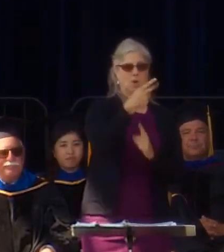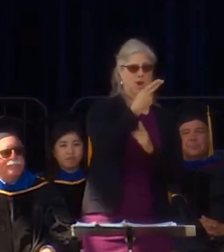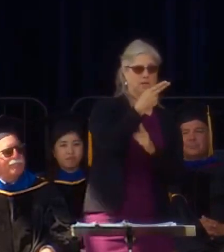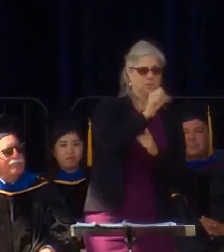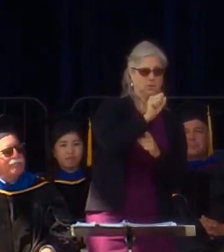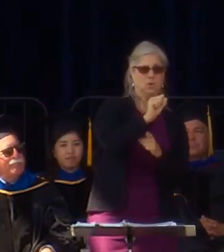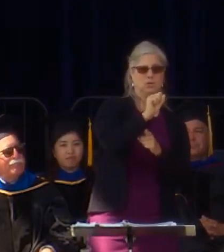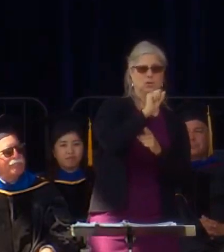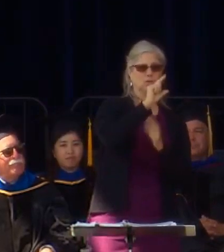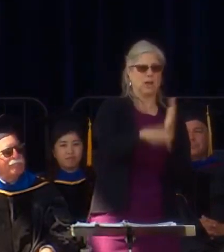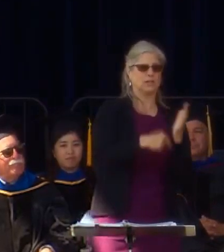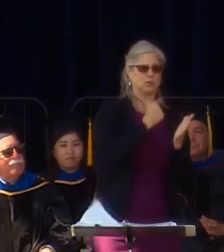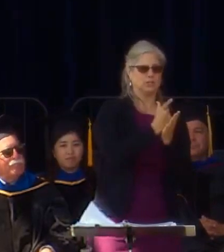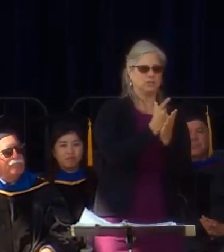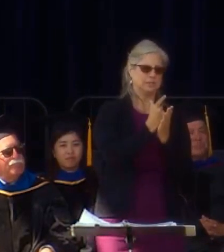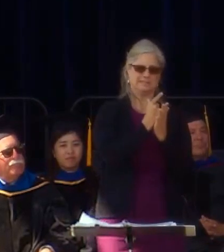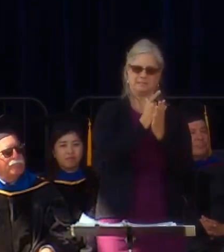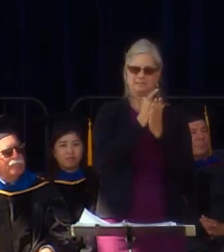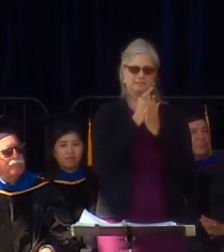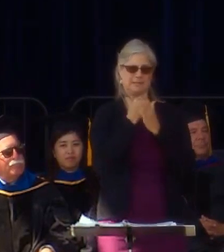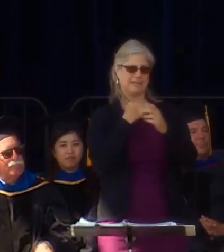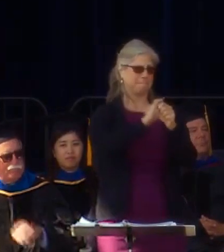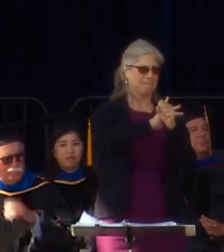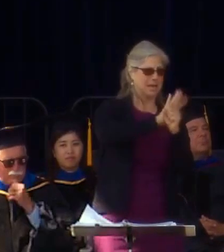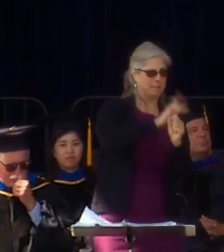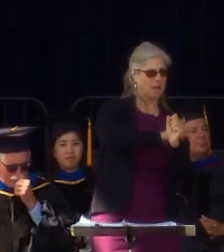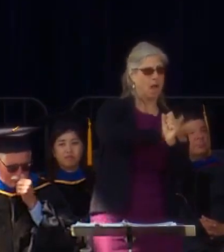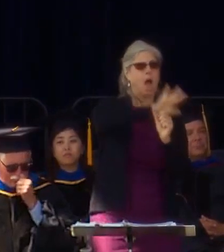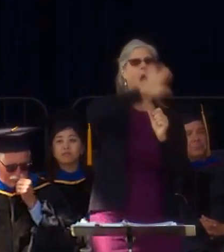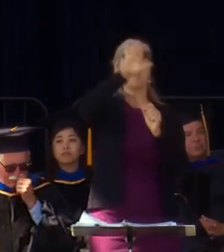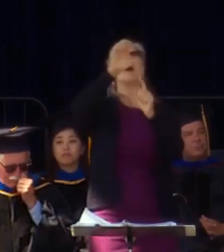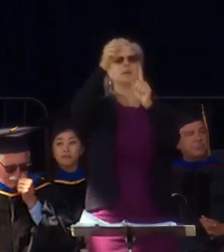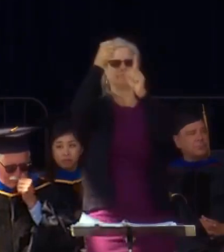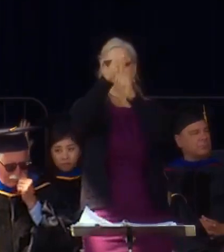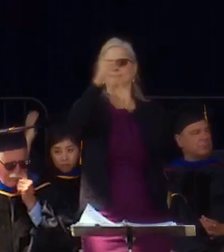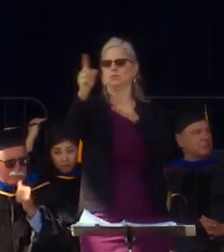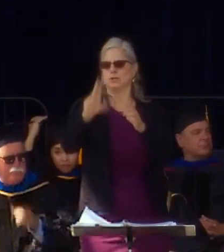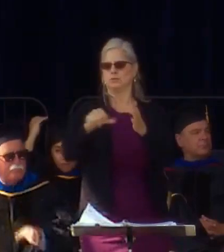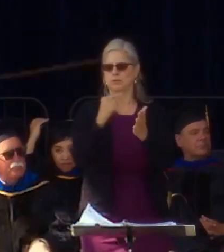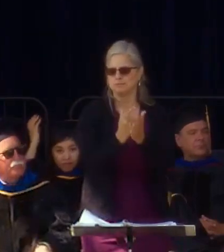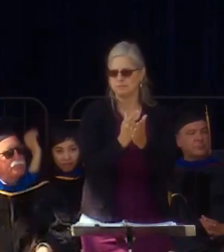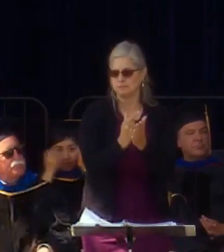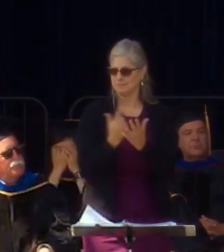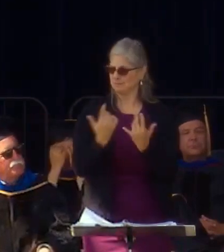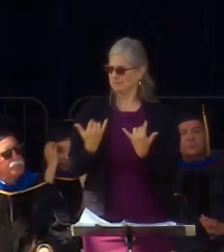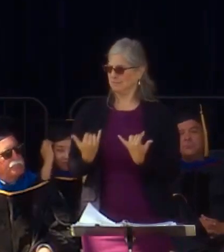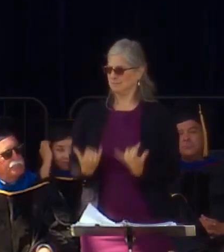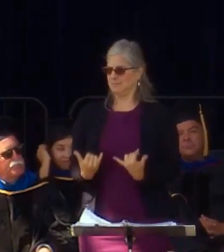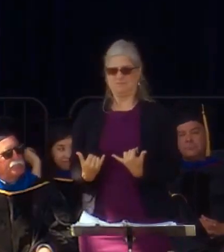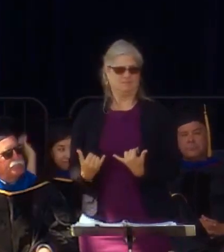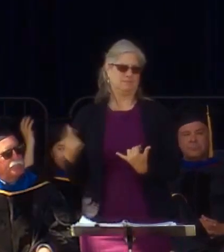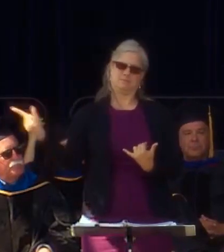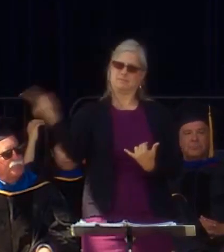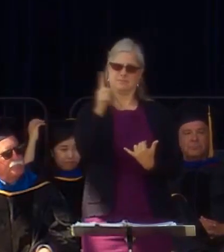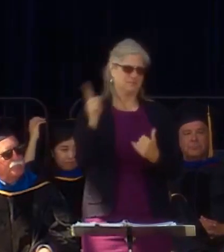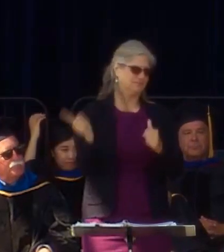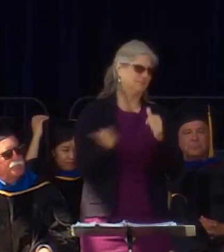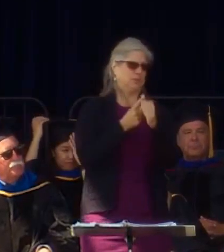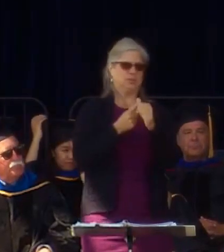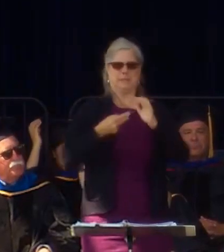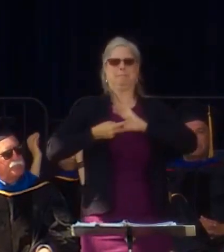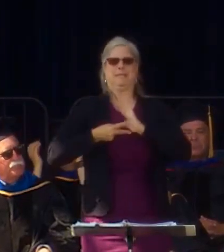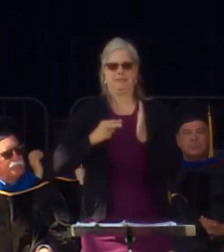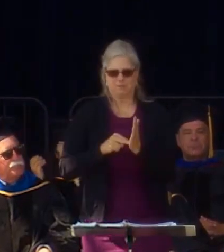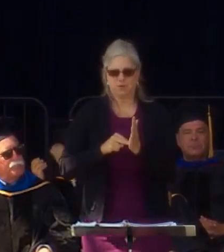school graduation was at the height of the pandemic, and this is likely the first meaningful graduation you've had in